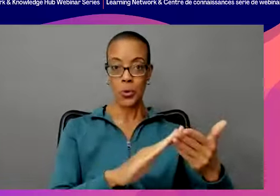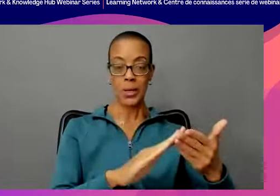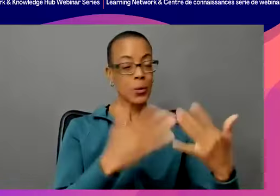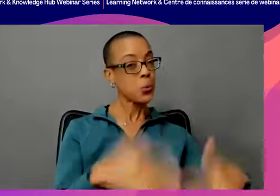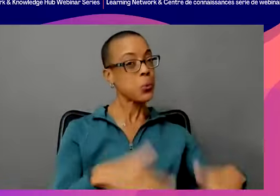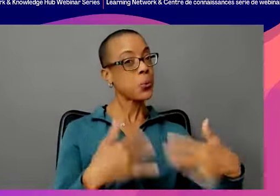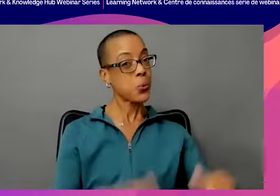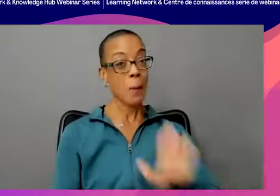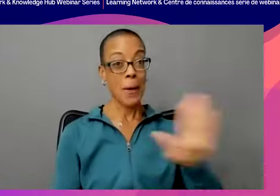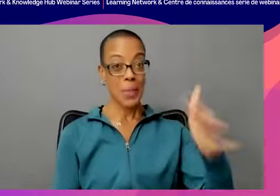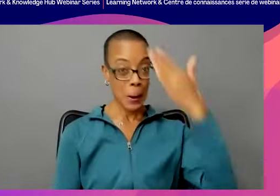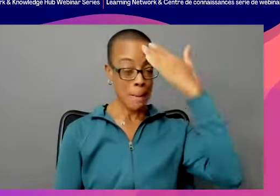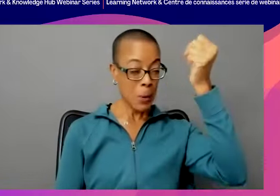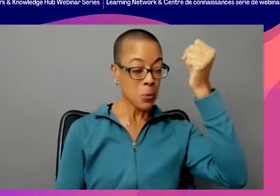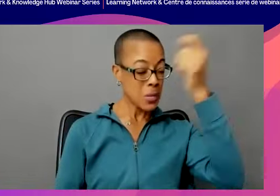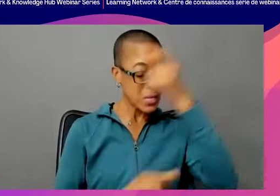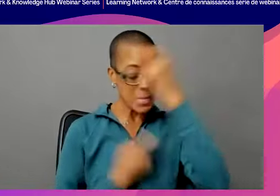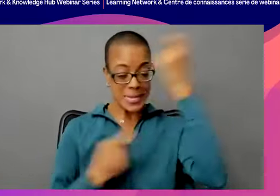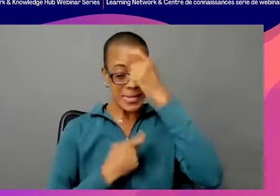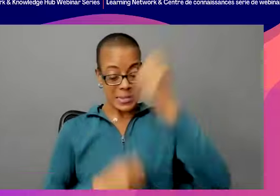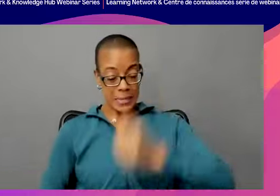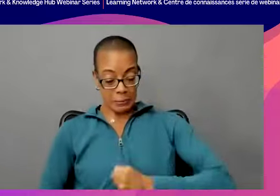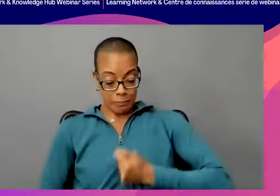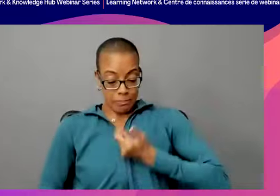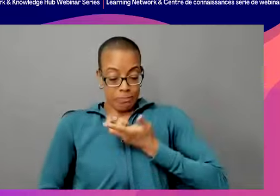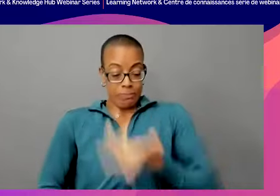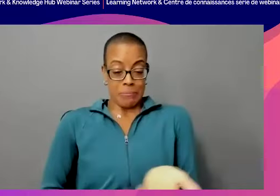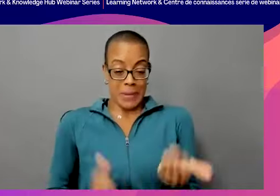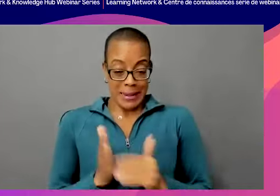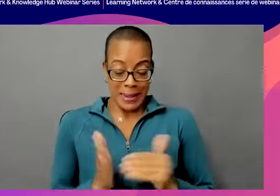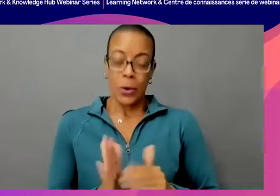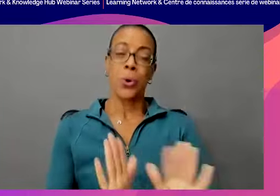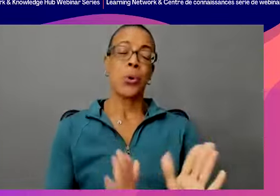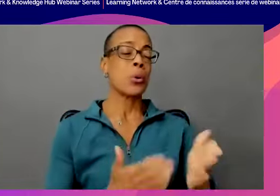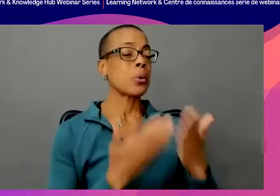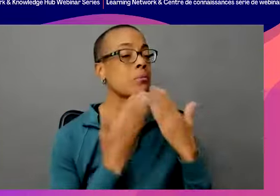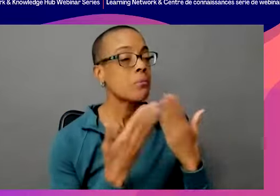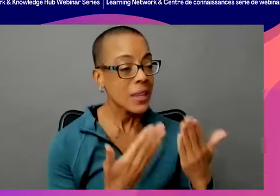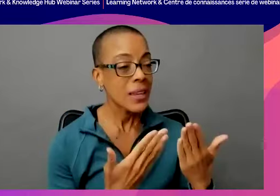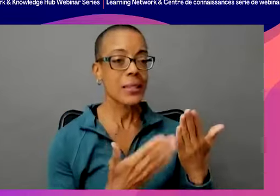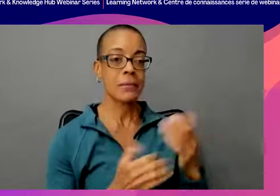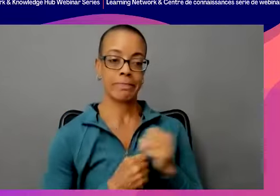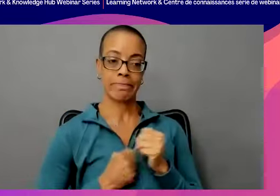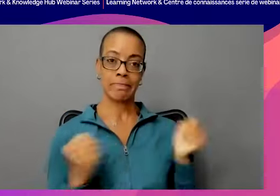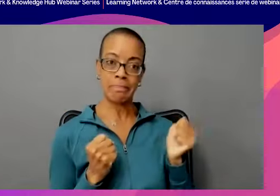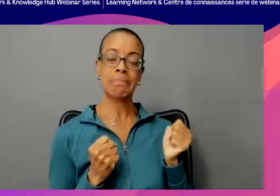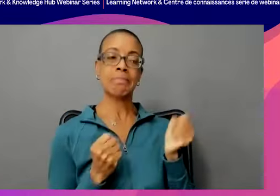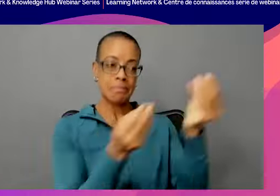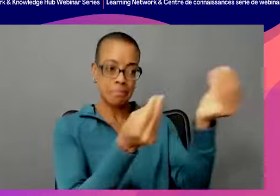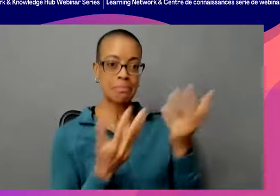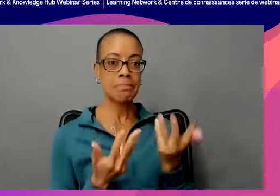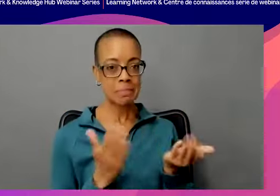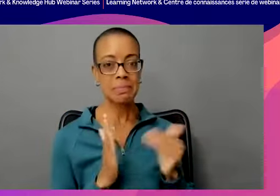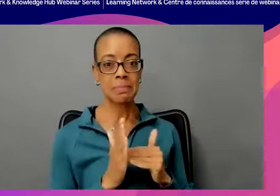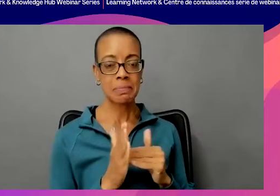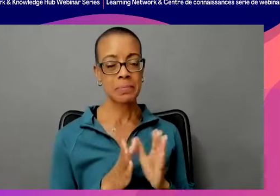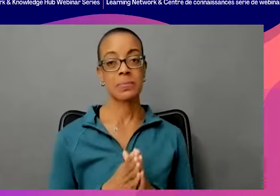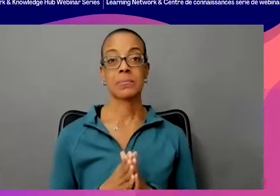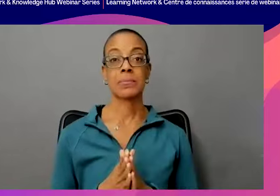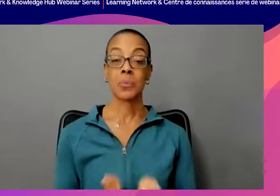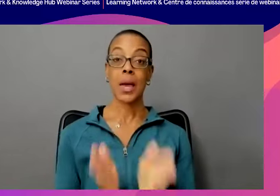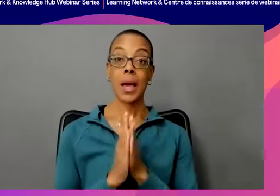their traumatic memories. And so we're very grateful to have all of them share what they did with us. And we ask you